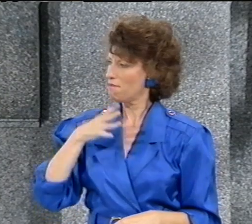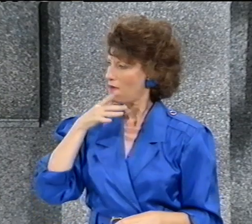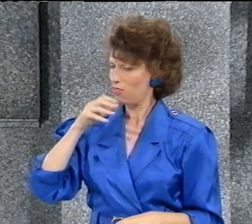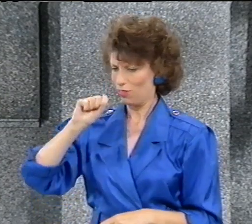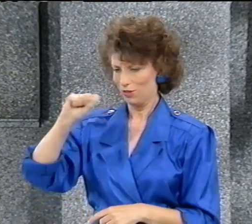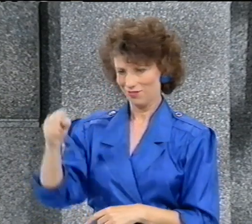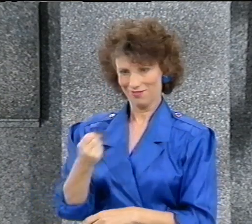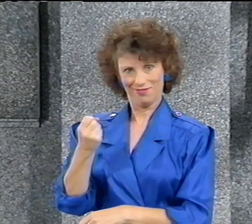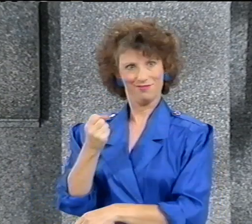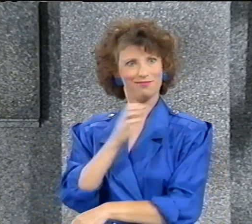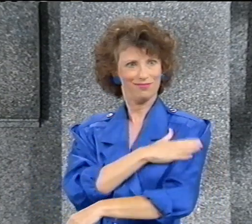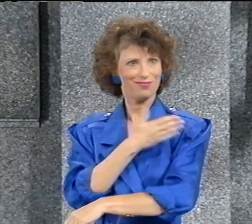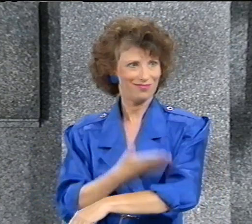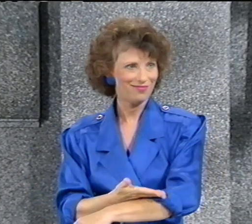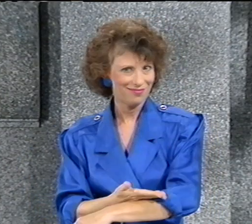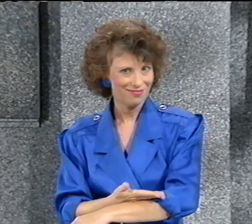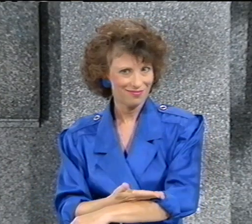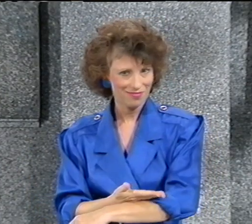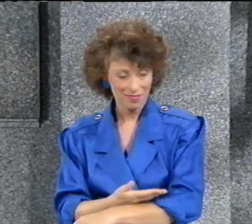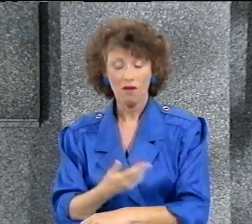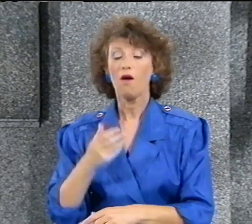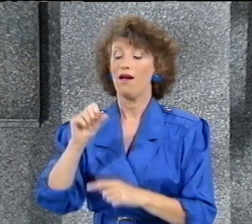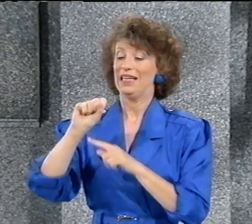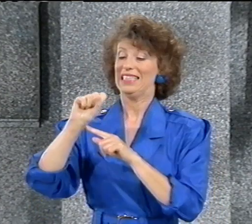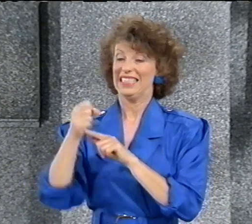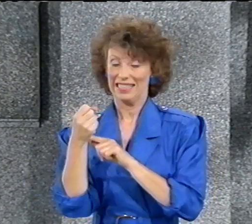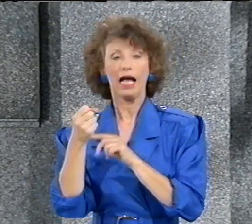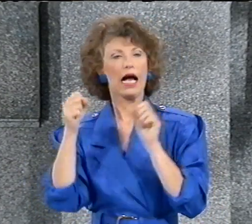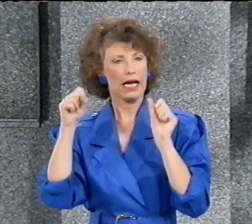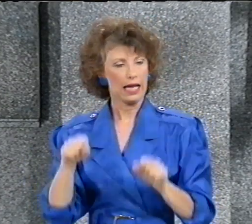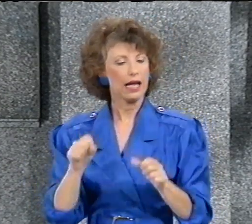such as my mother's birthday,